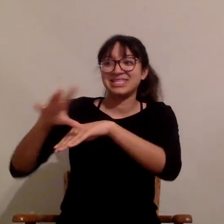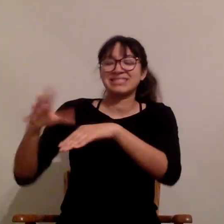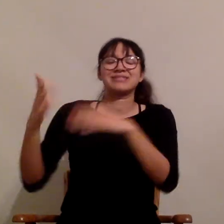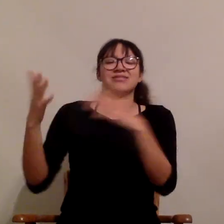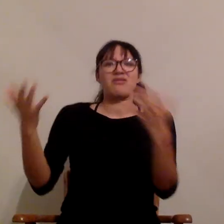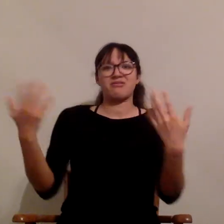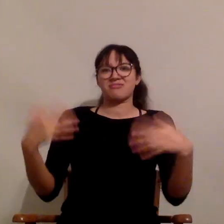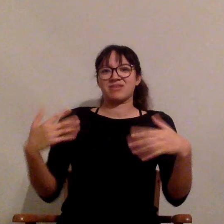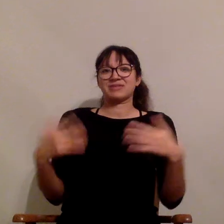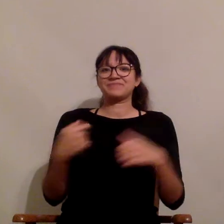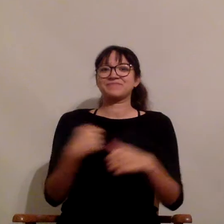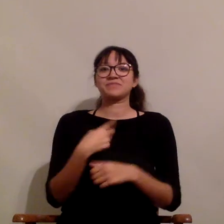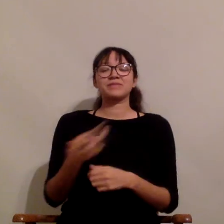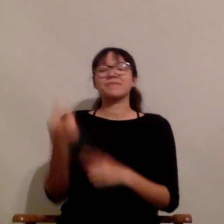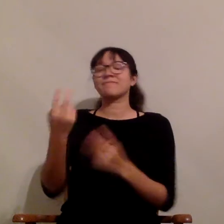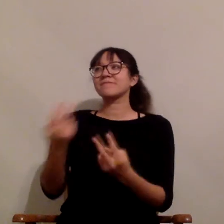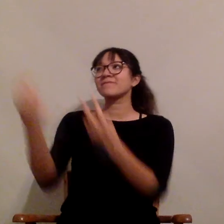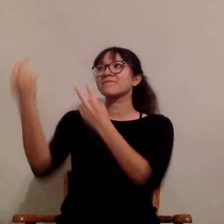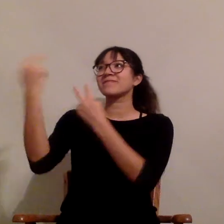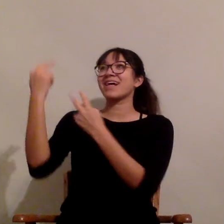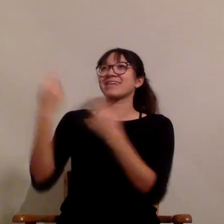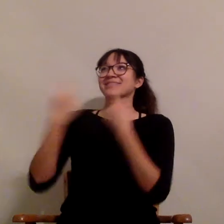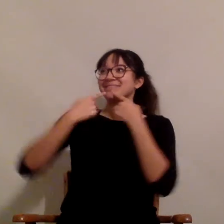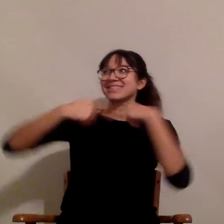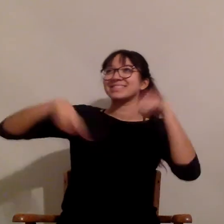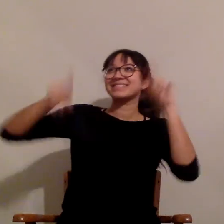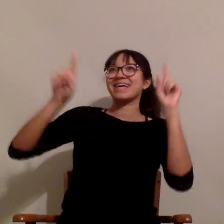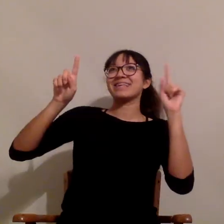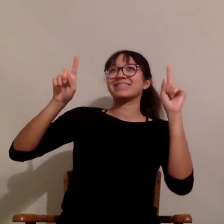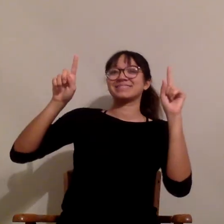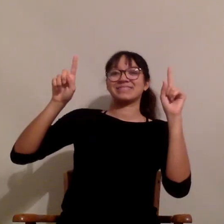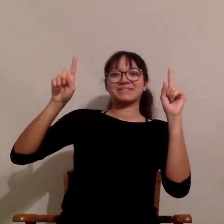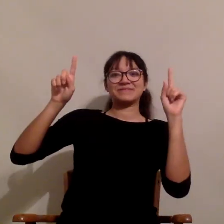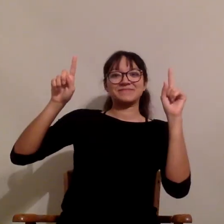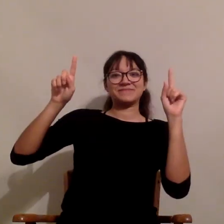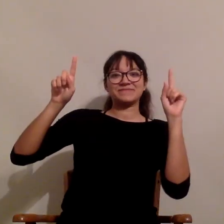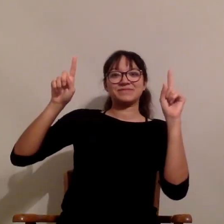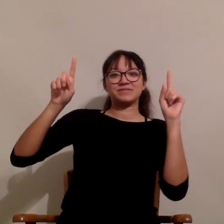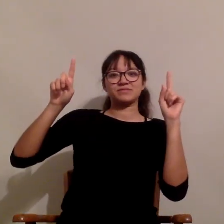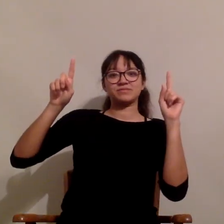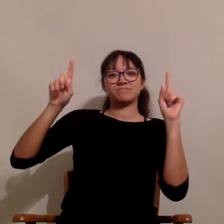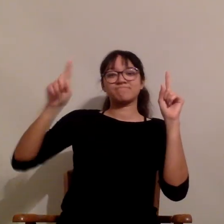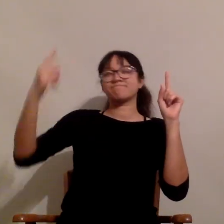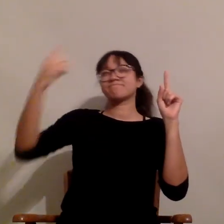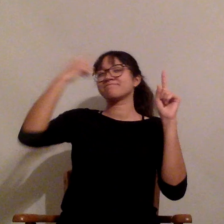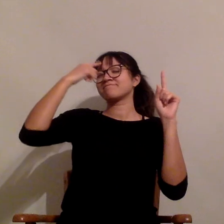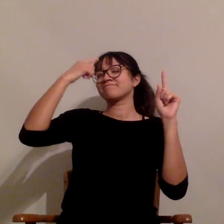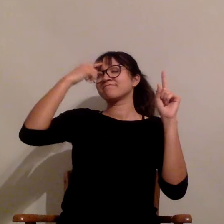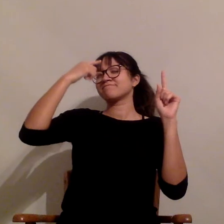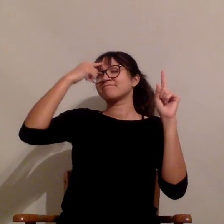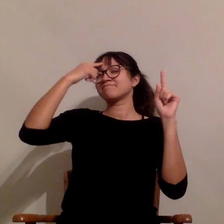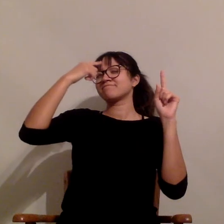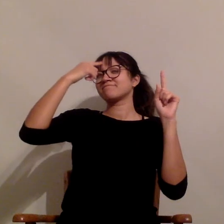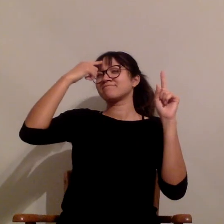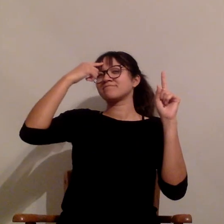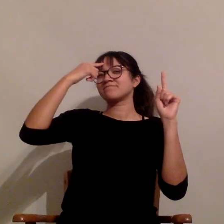this success that I've encountered with the Husney effect, I keep coming back to the people that I was fortunate enough to work